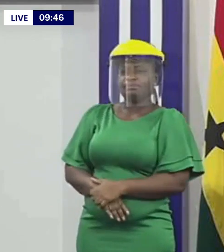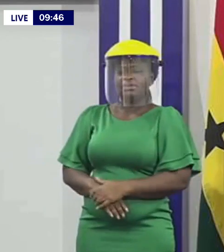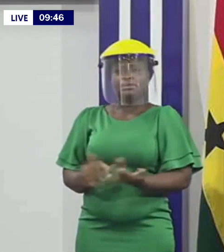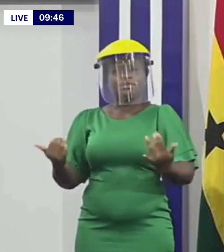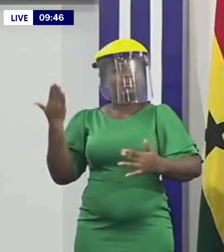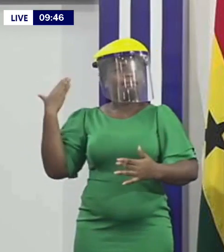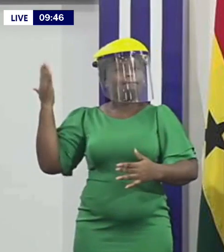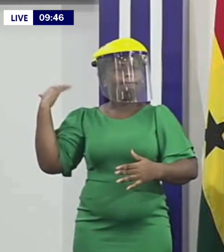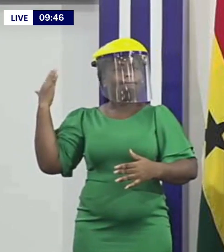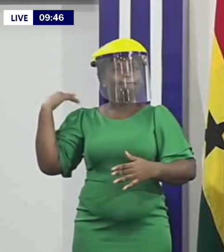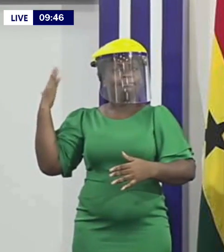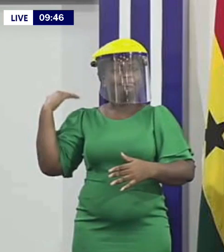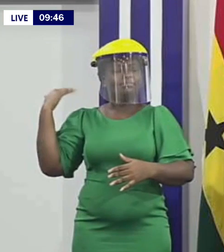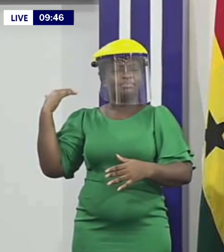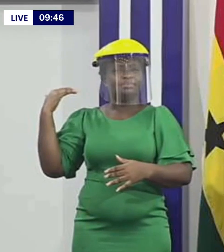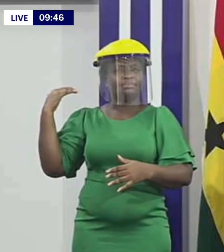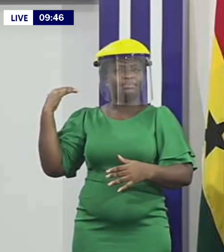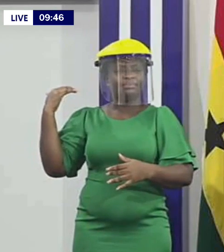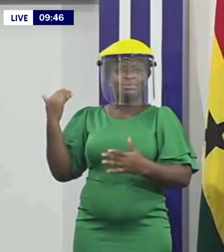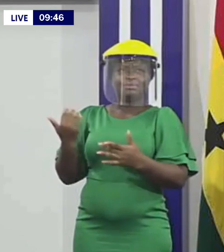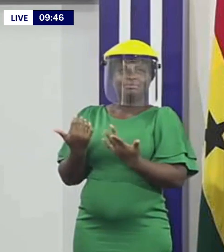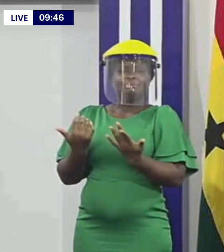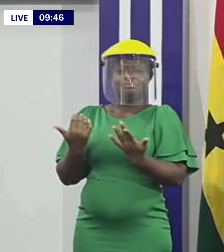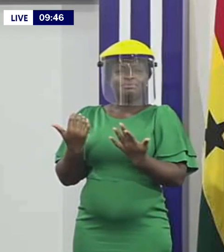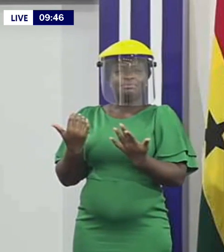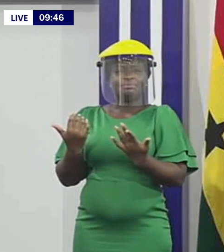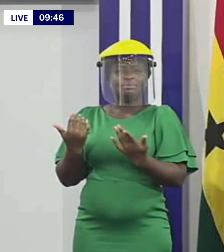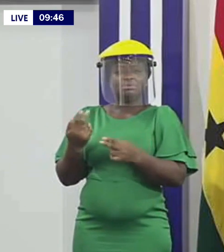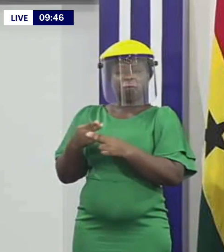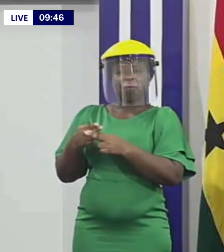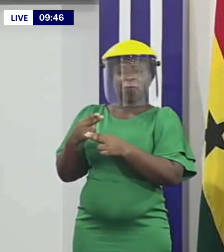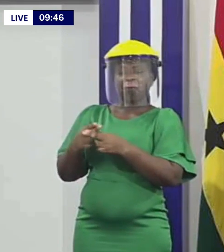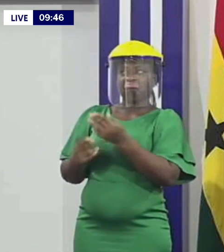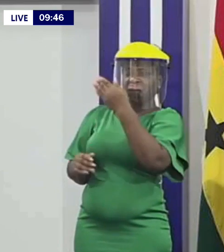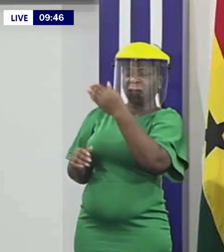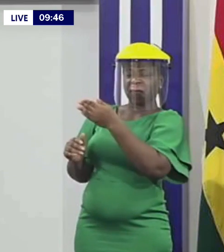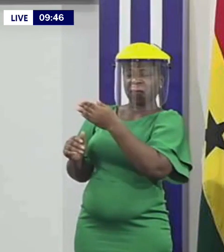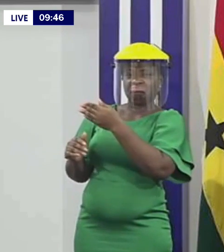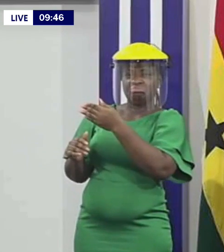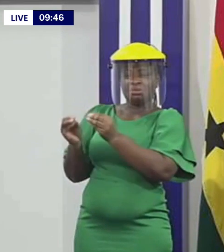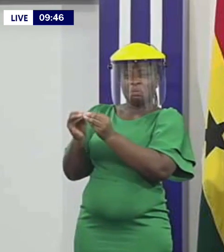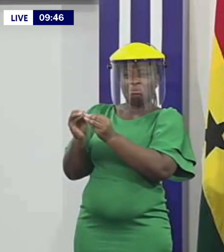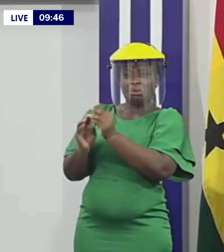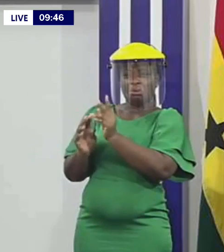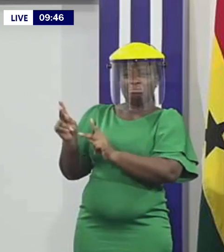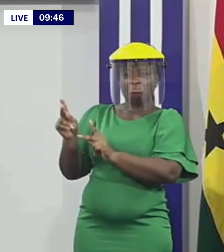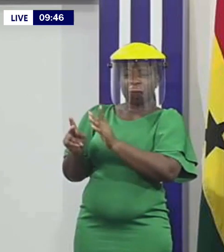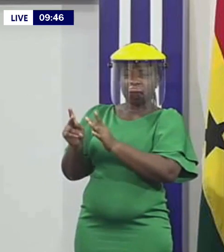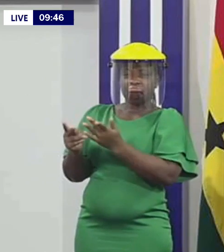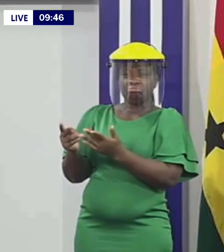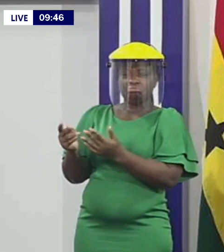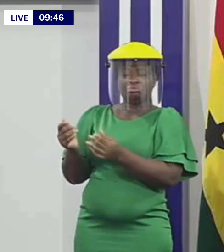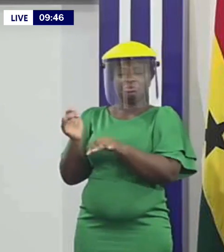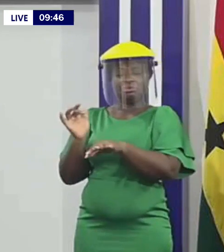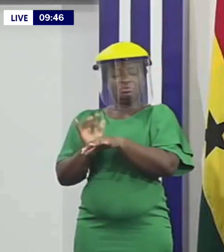earlier, the male, female, about the same, at the point in time, they'll take over, and then more preponderance for